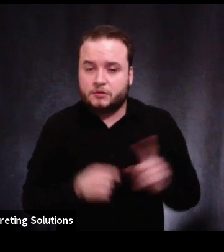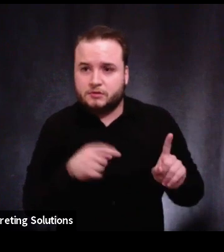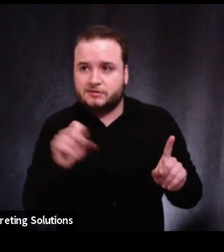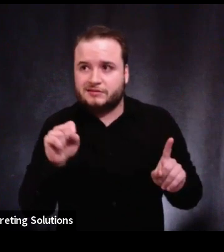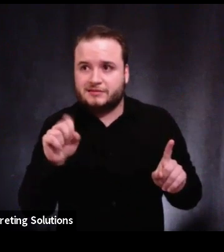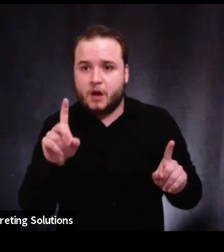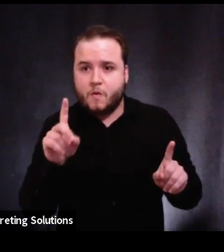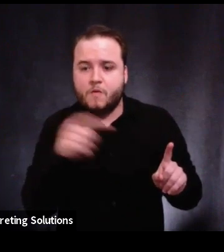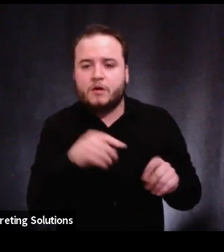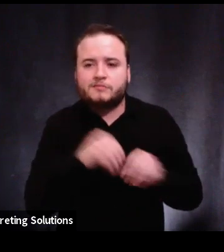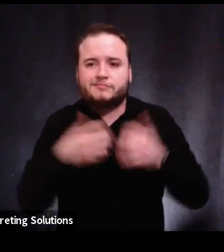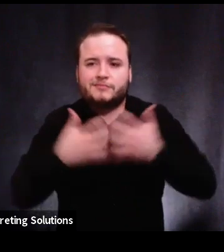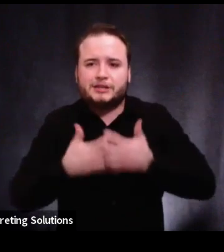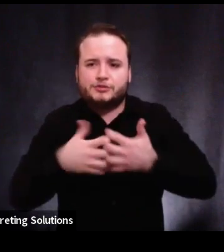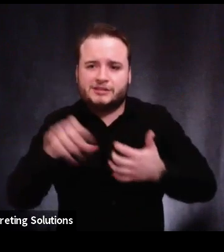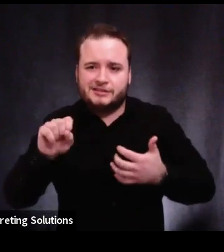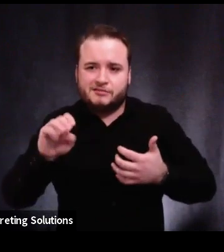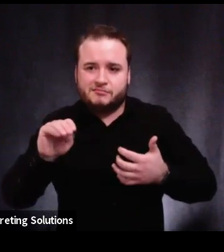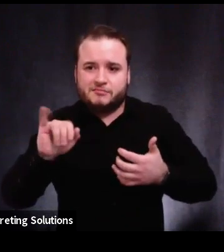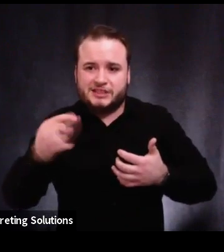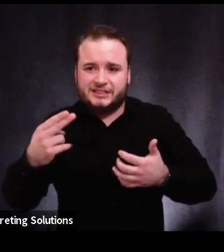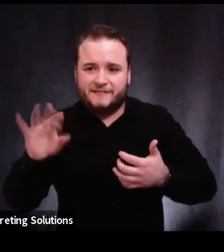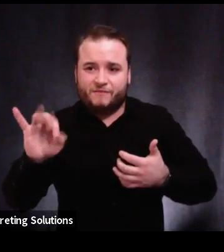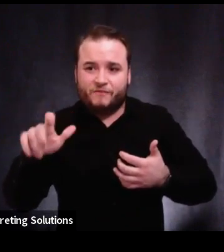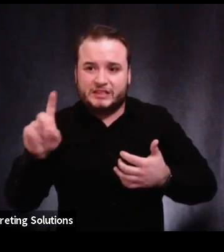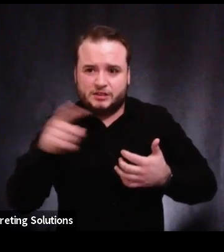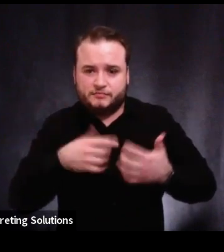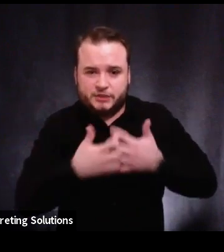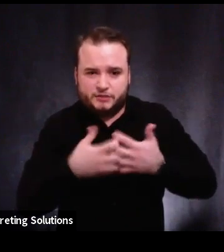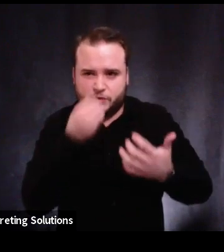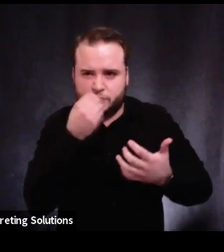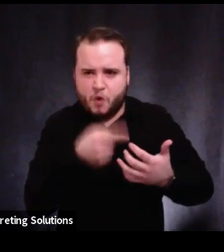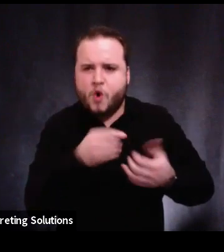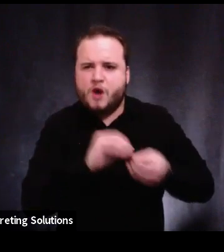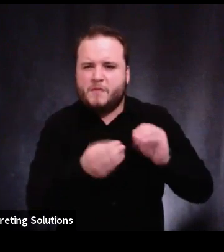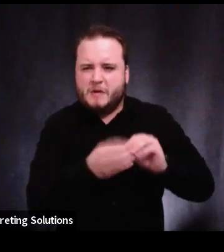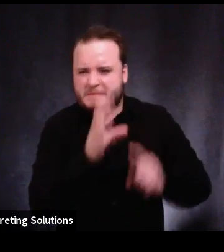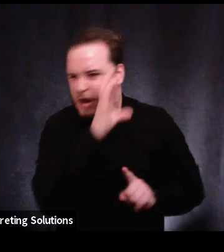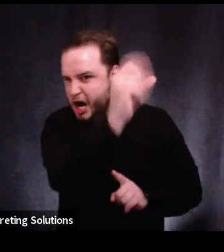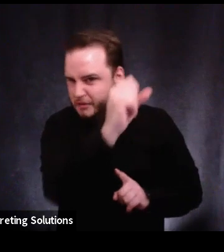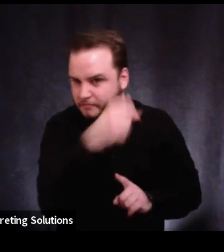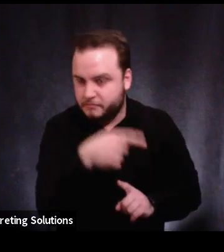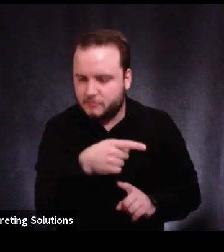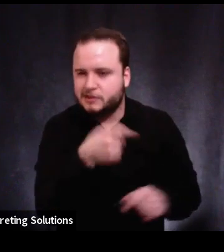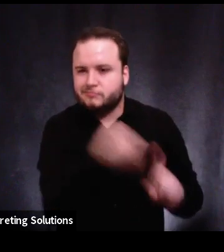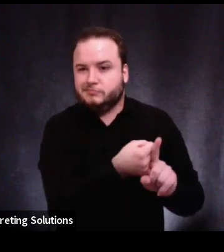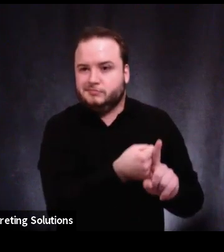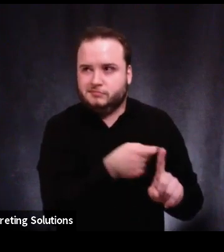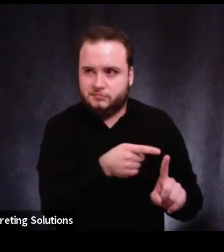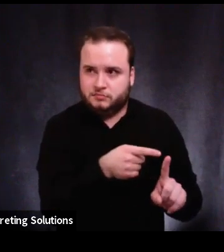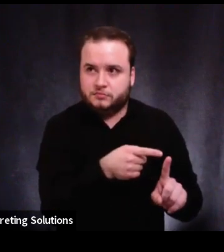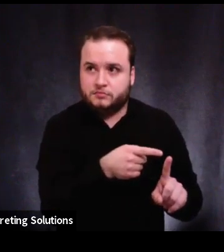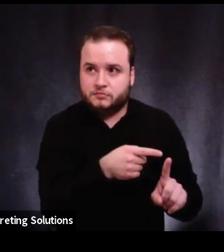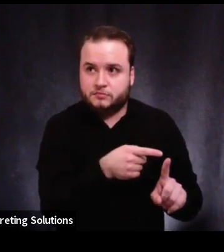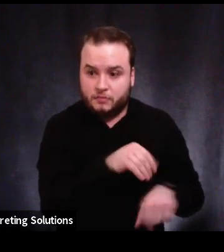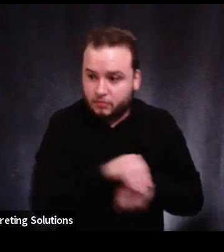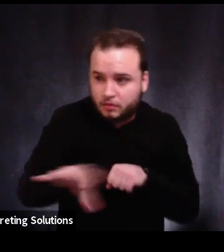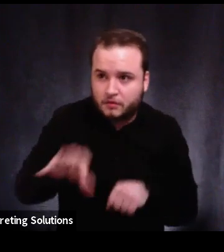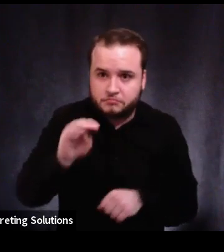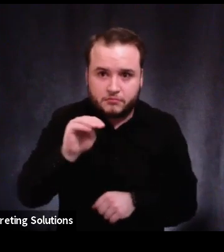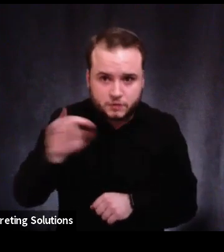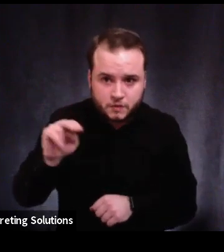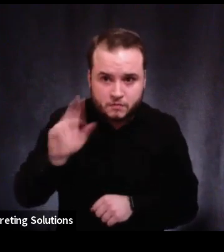of possible spillover into Minnesota, what you're doing about that at this point. Thanks. Chris, I'll turn that one to